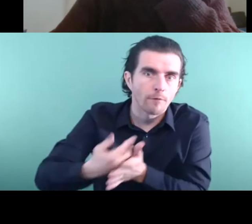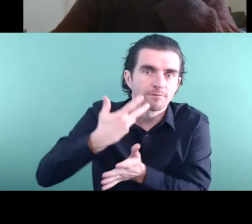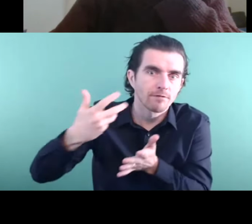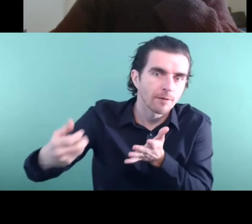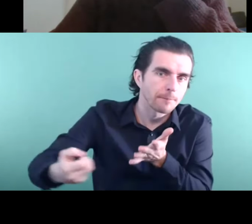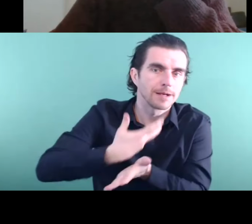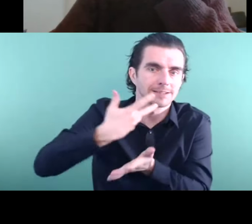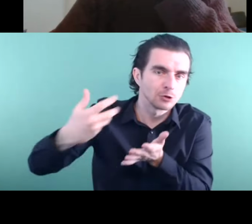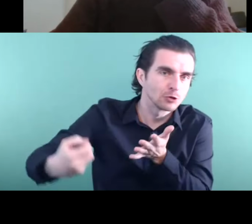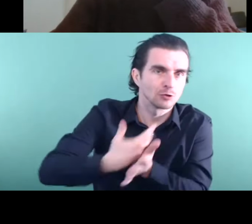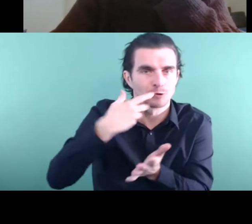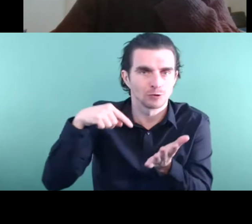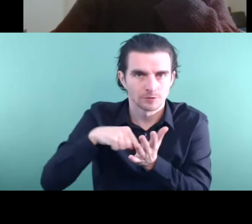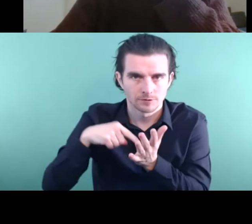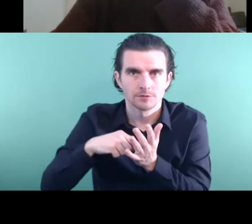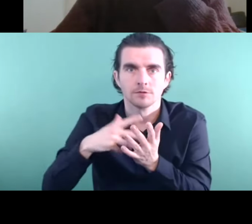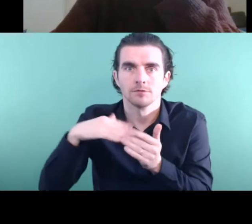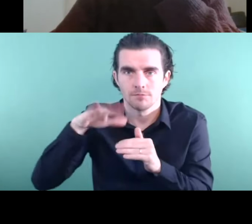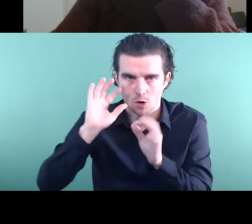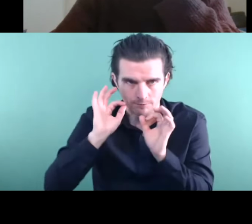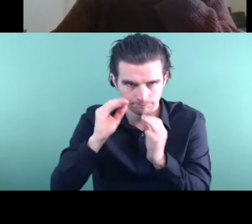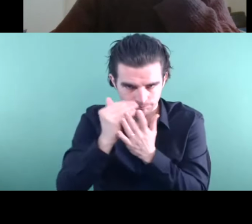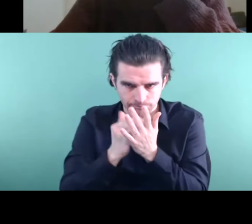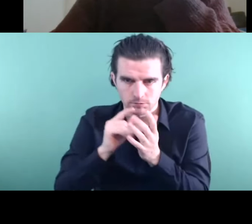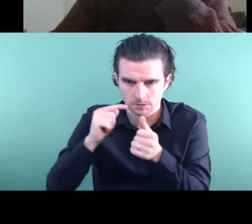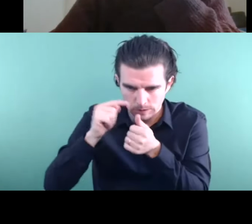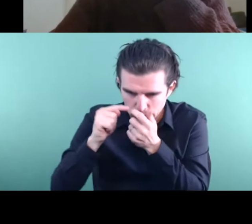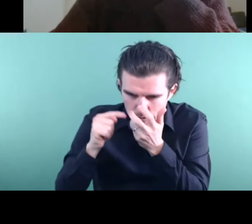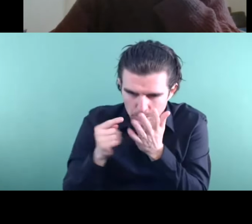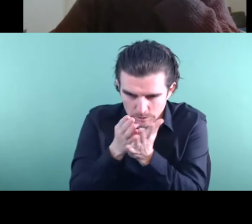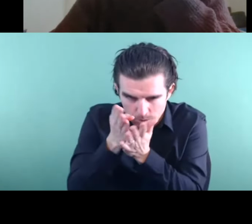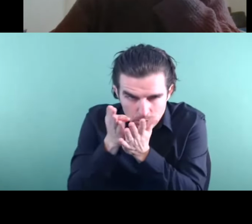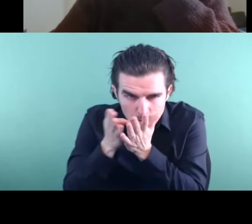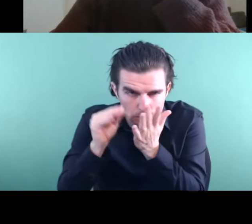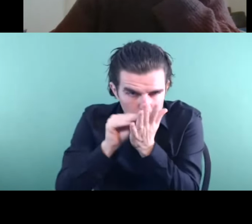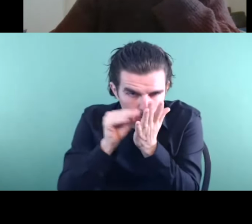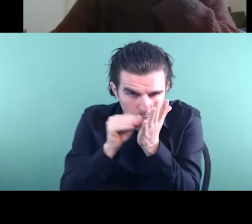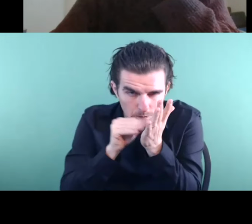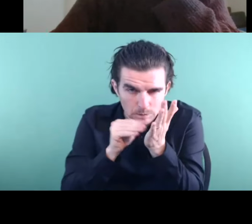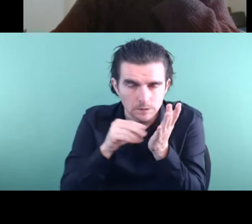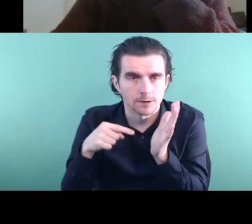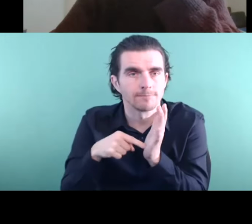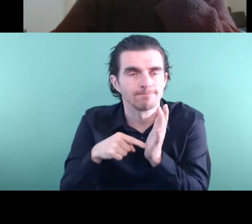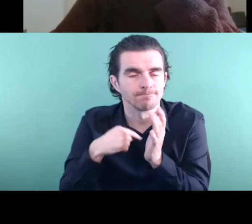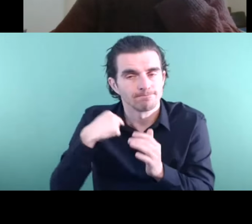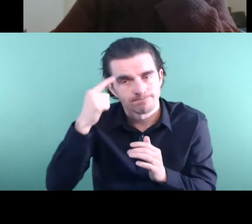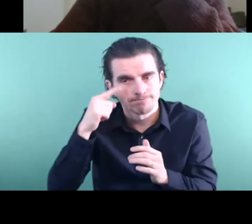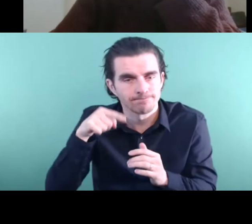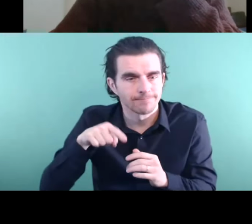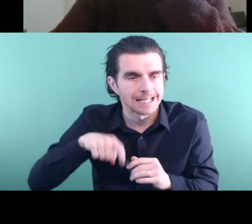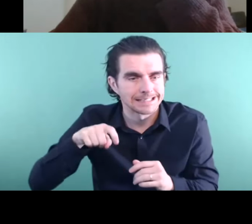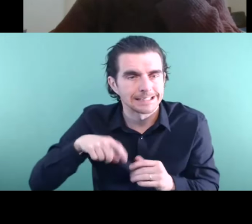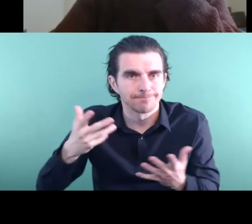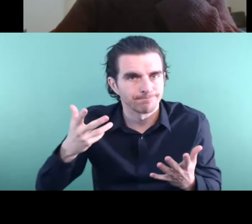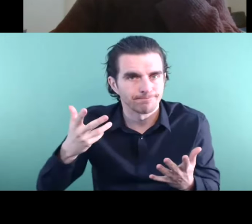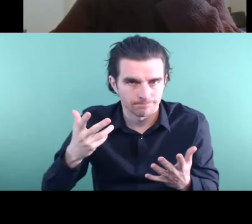policy? I think it's important for any academic to try to find a place and a